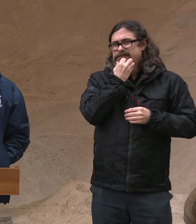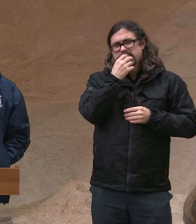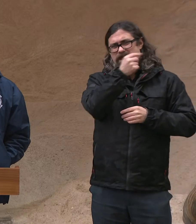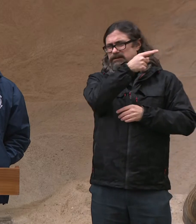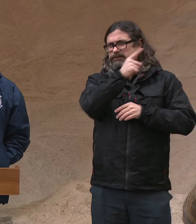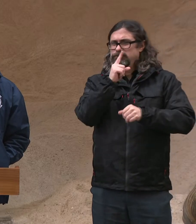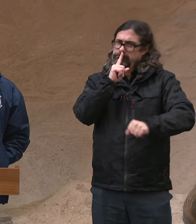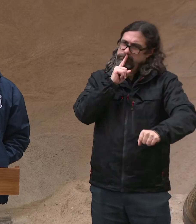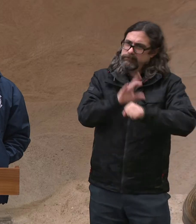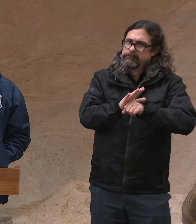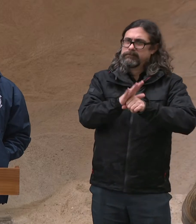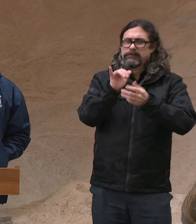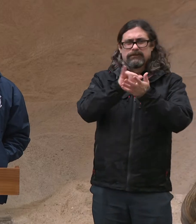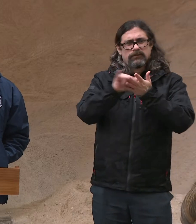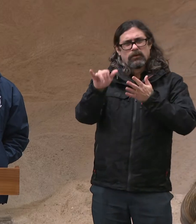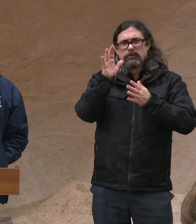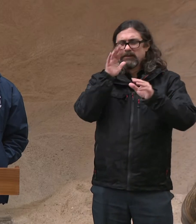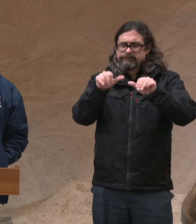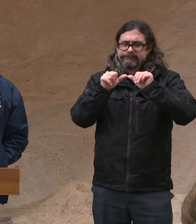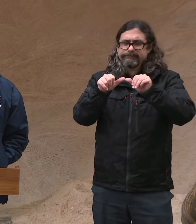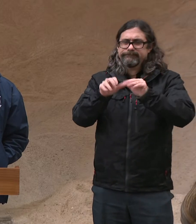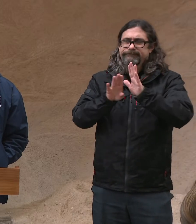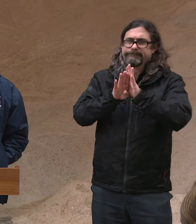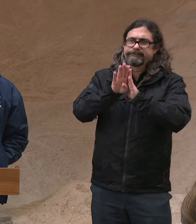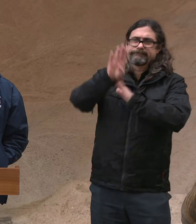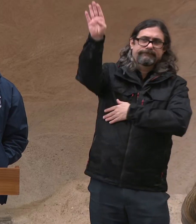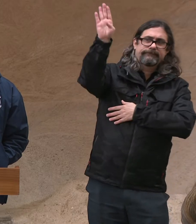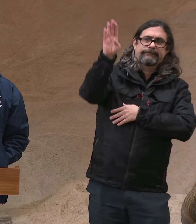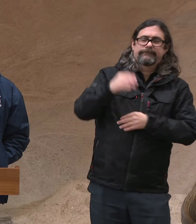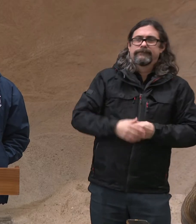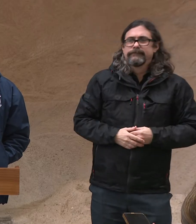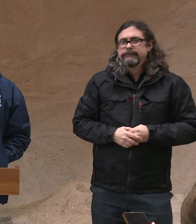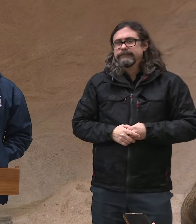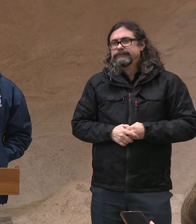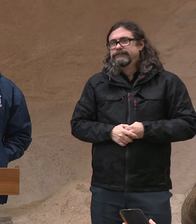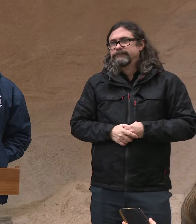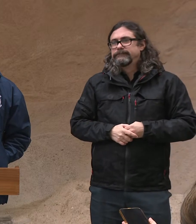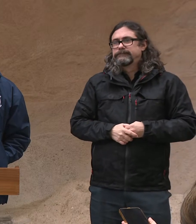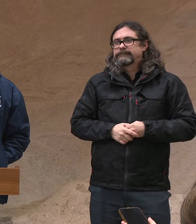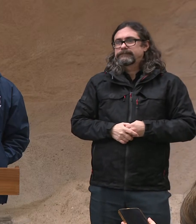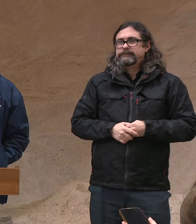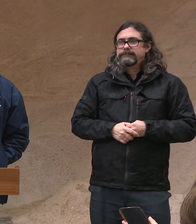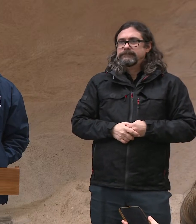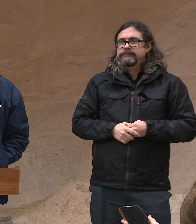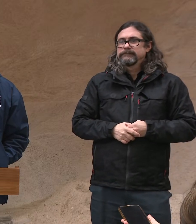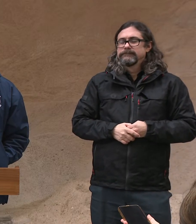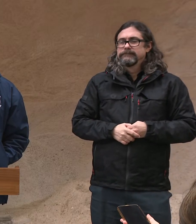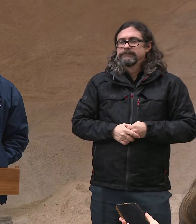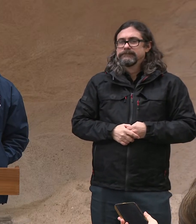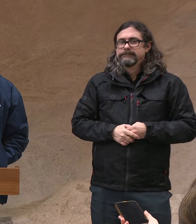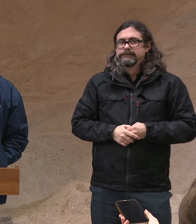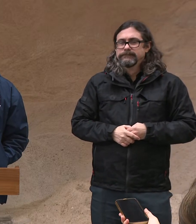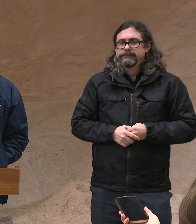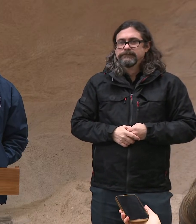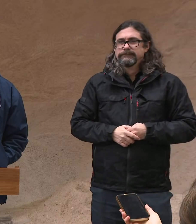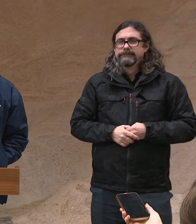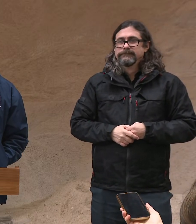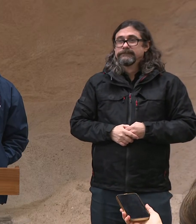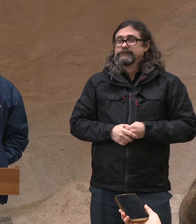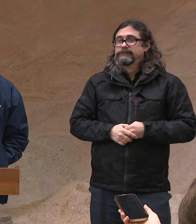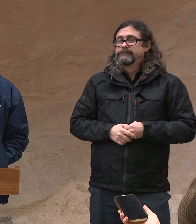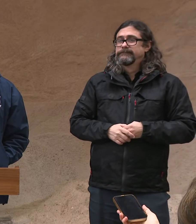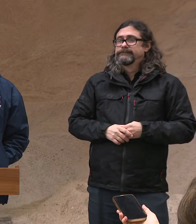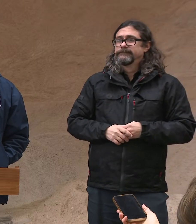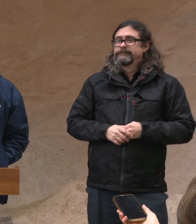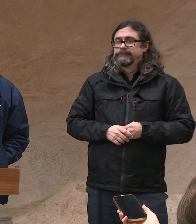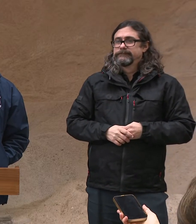this administration. We have been able to do so. We were hampered by losing $6.9 billion, and